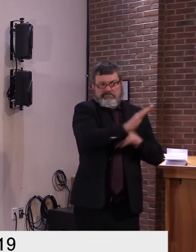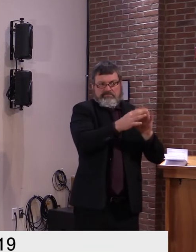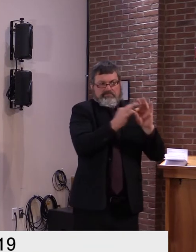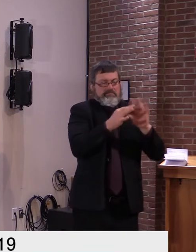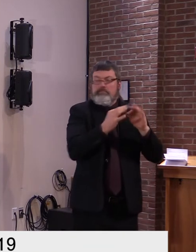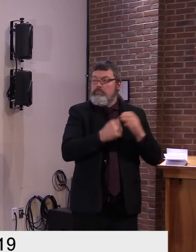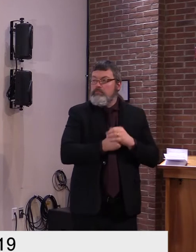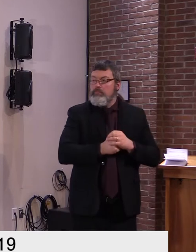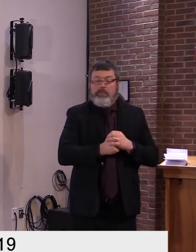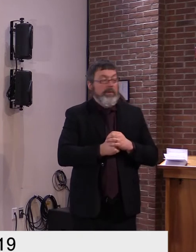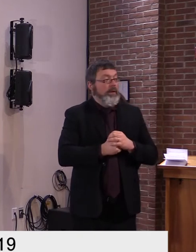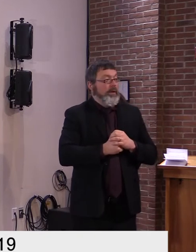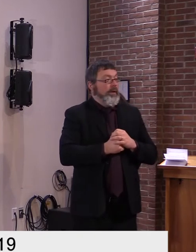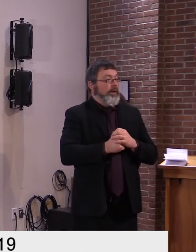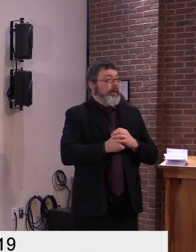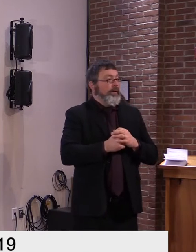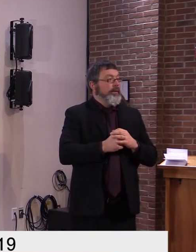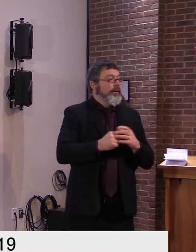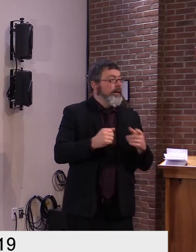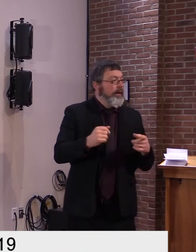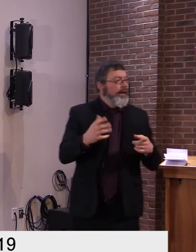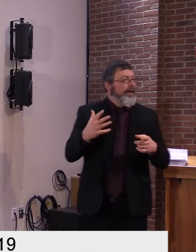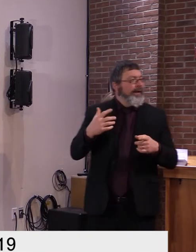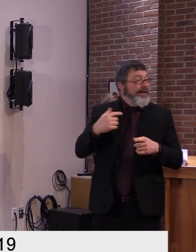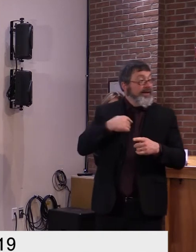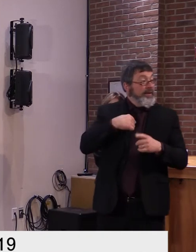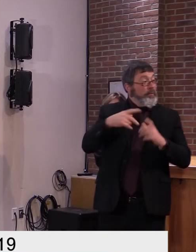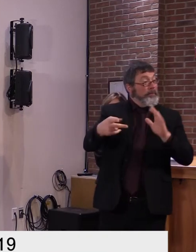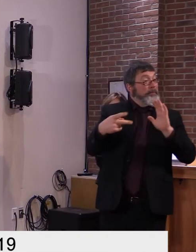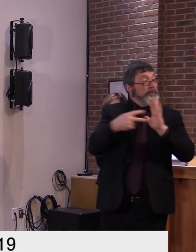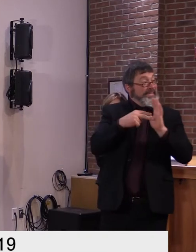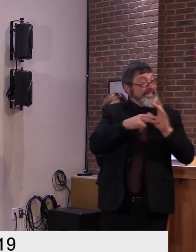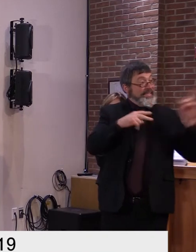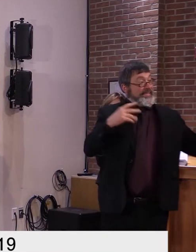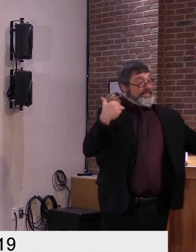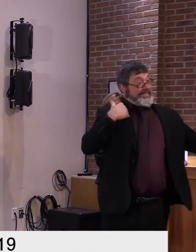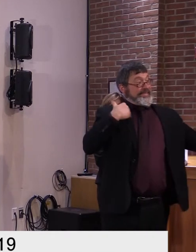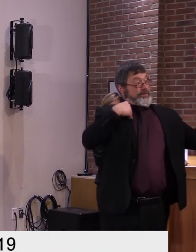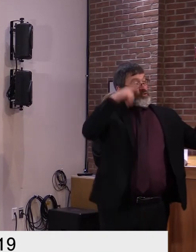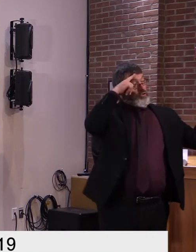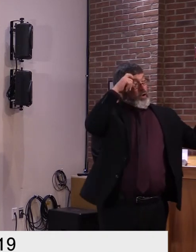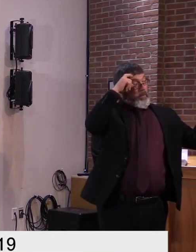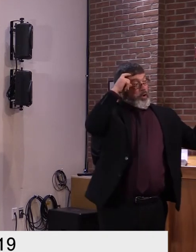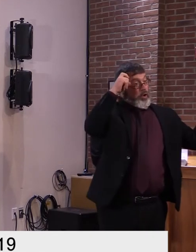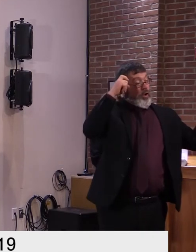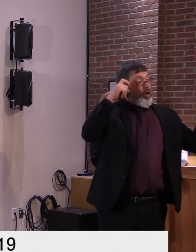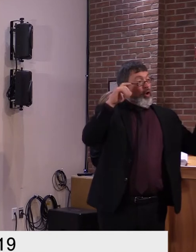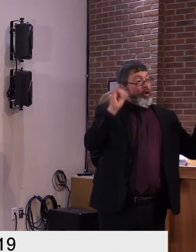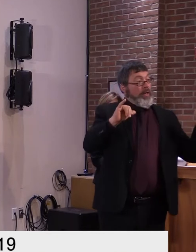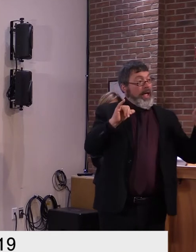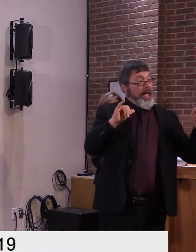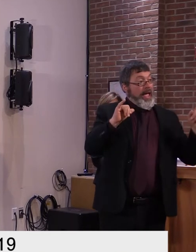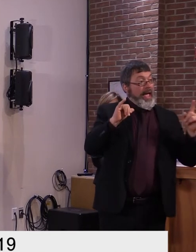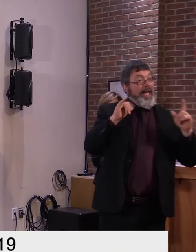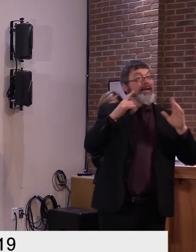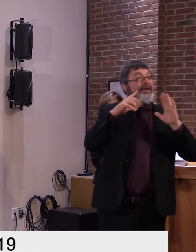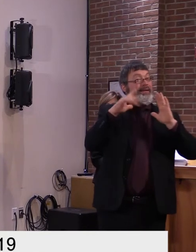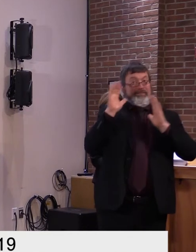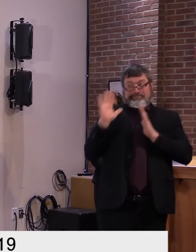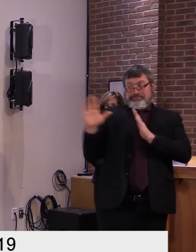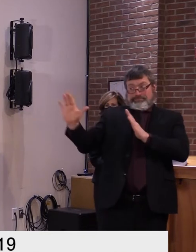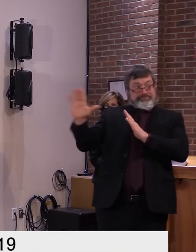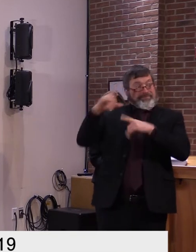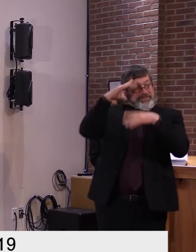Initially, not as much discretionary. Yeah, not by the state. More, we would administer it, obviously, but it would be directed in different ways.